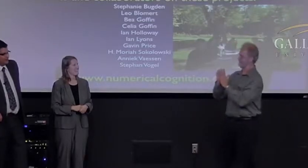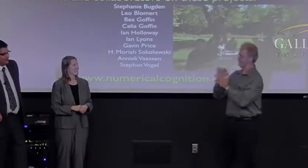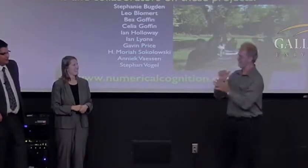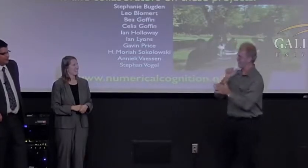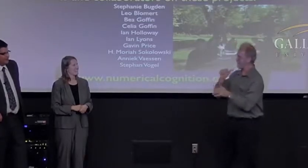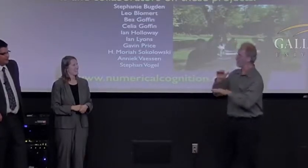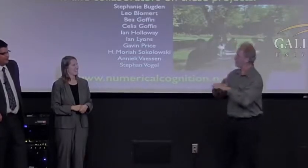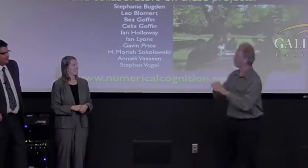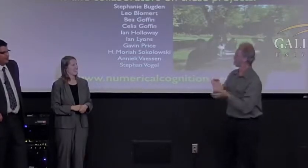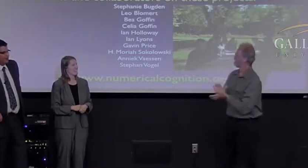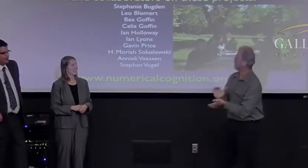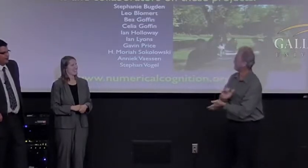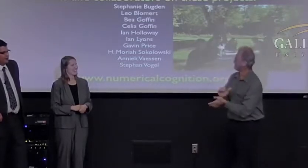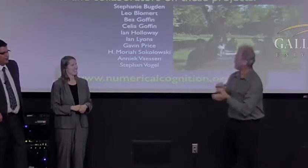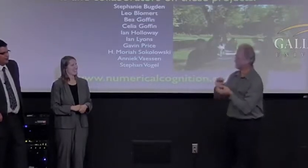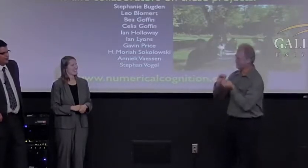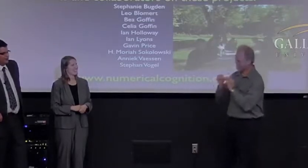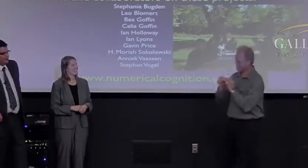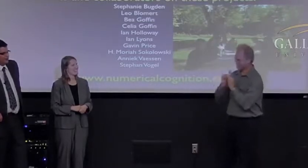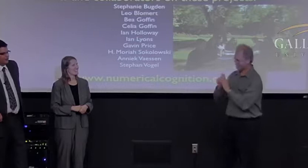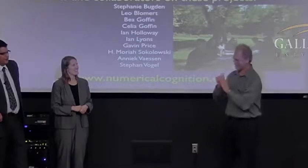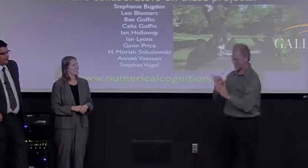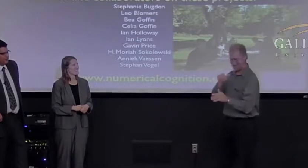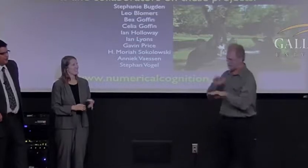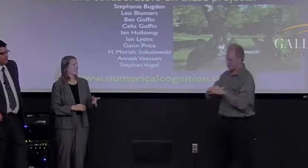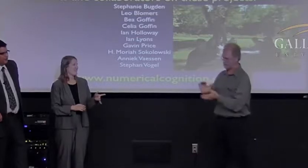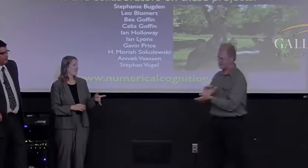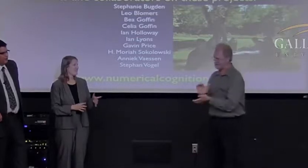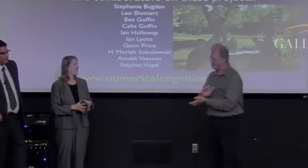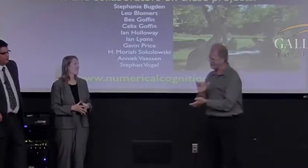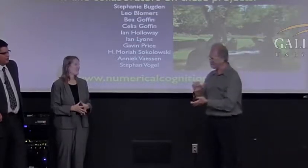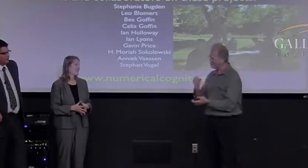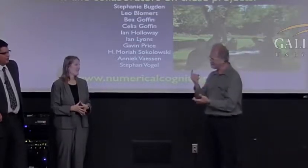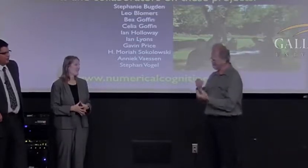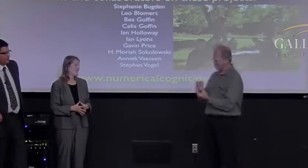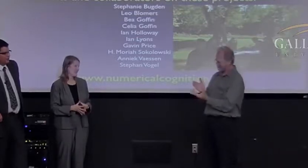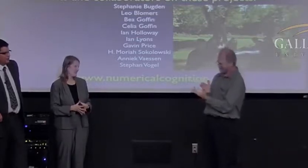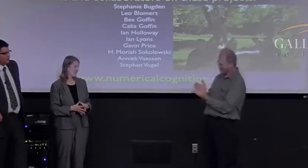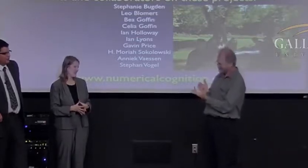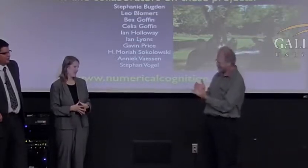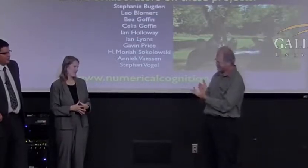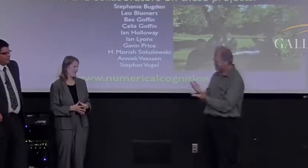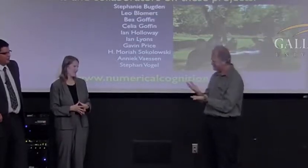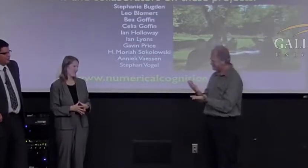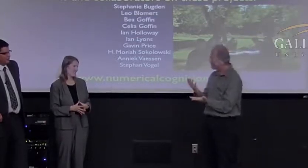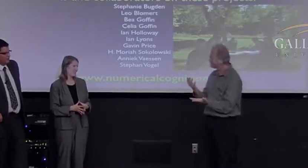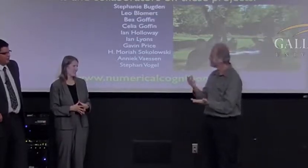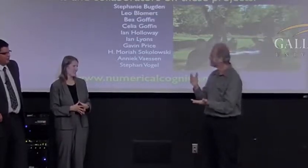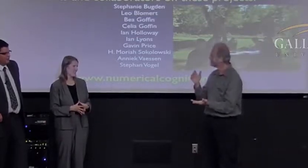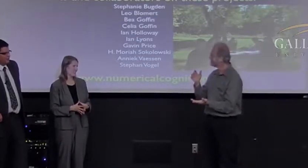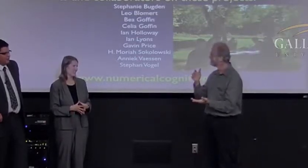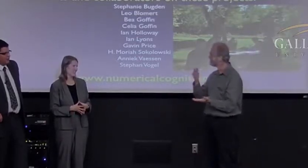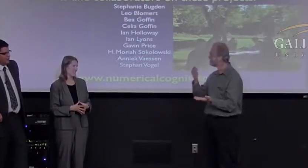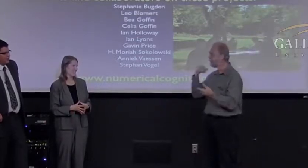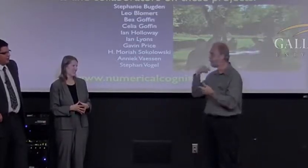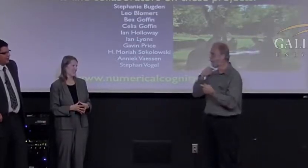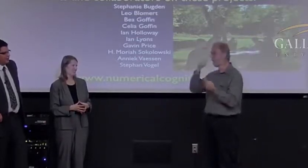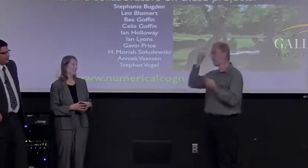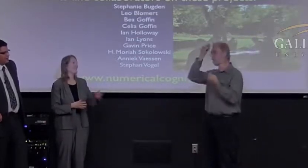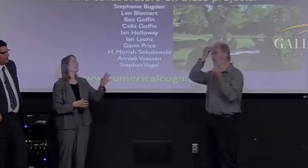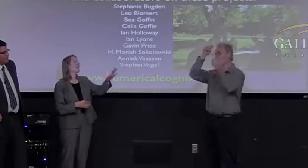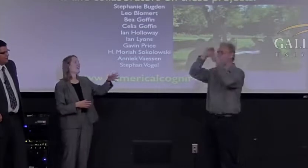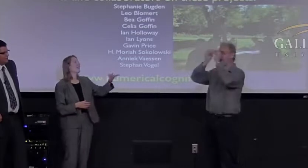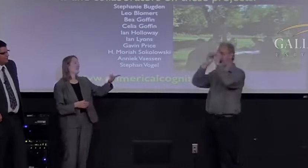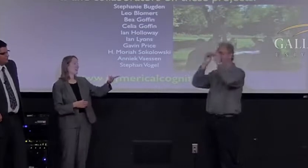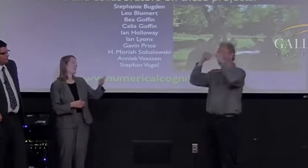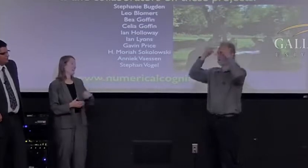to be externalized that way? If it is not on paper, non-symbolic, I guess the